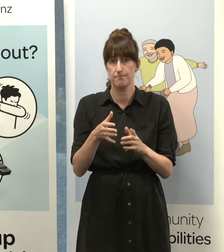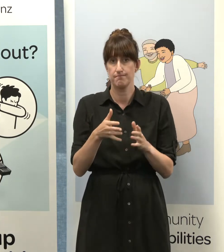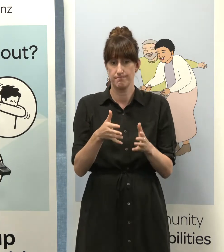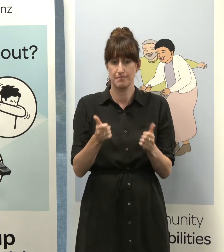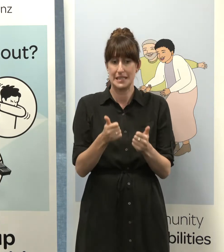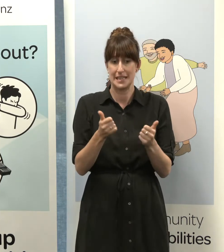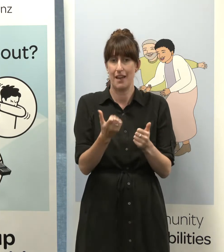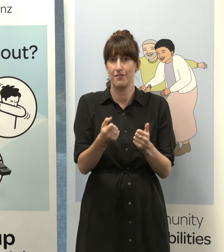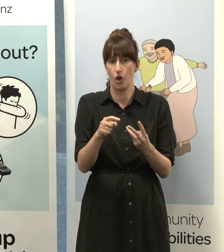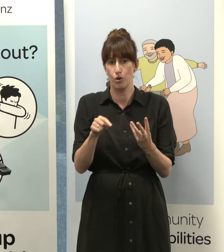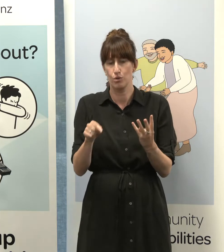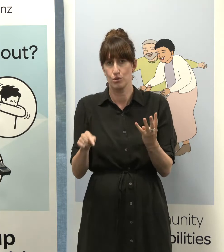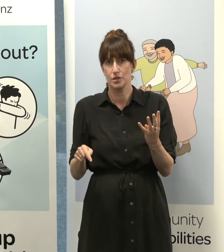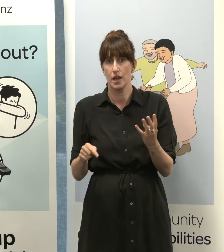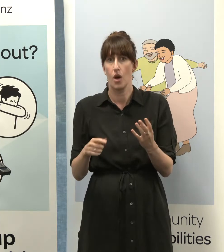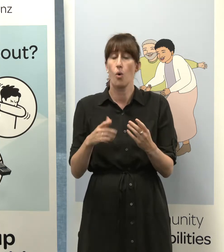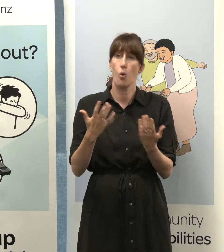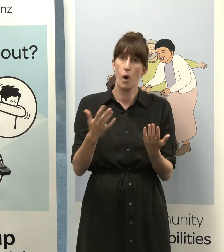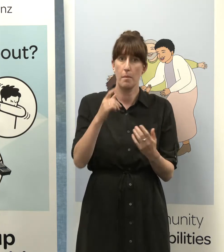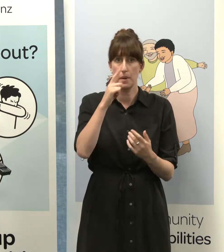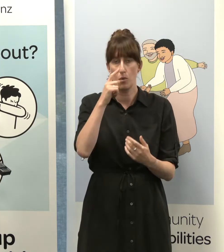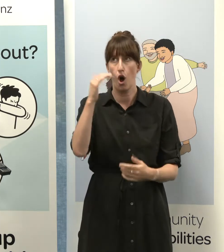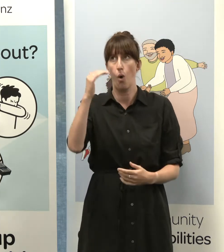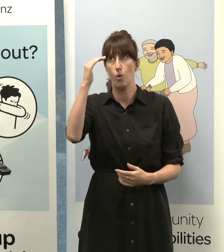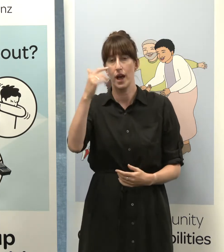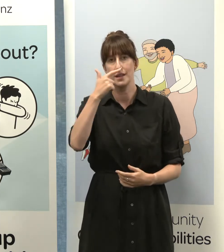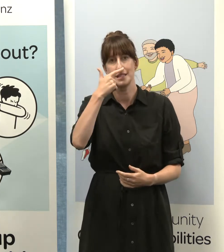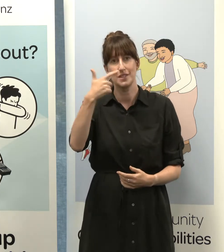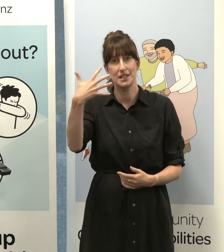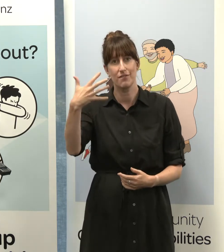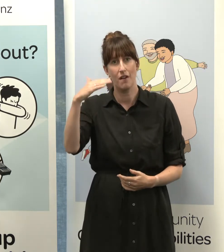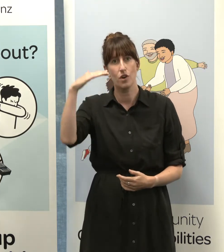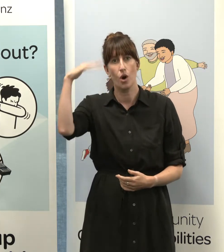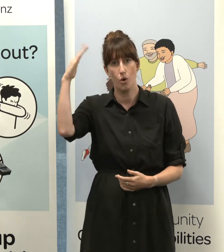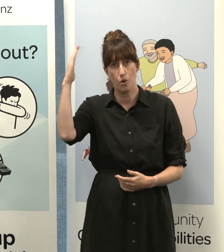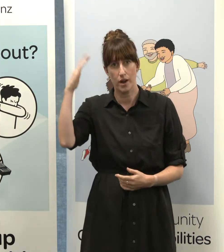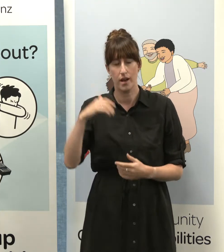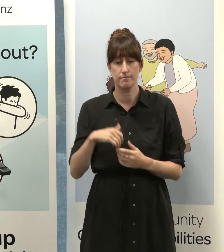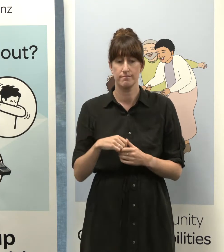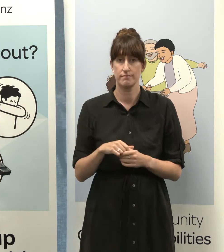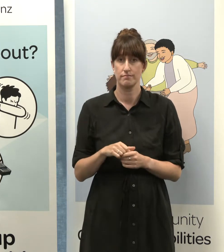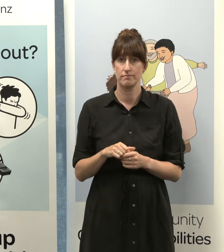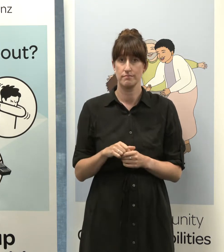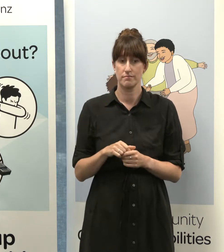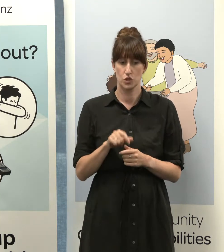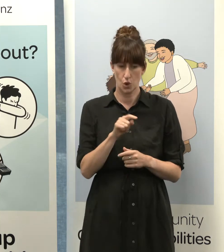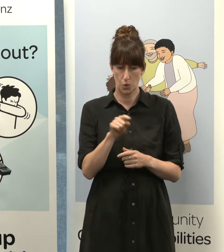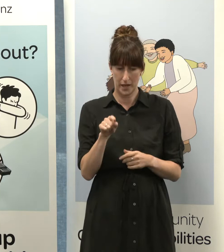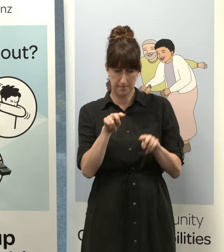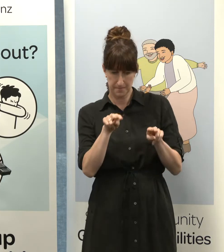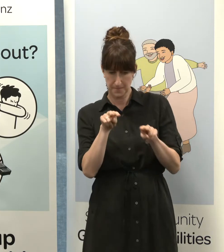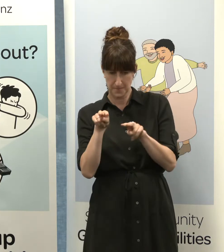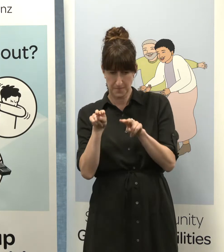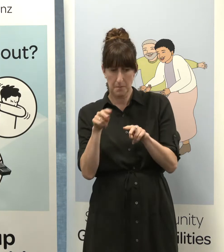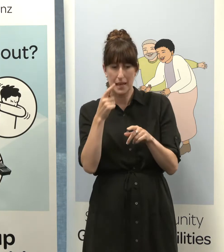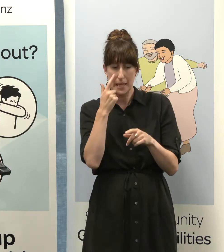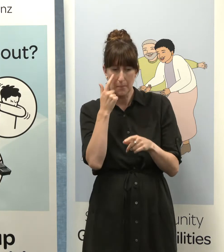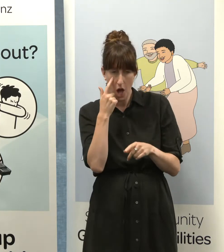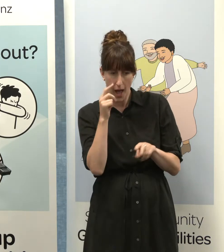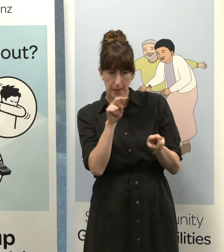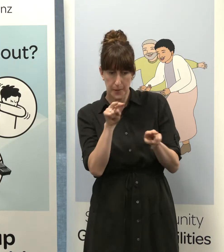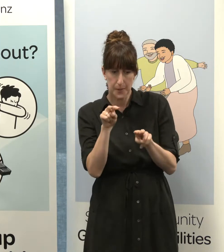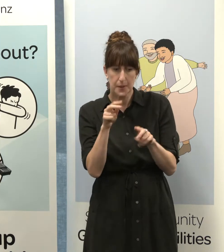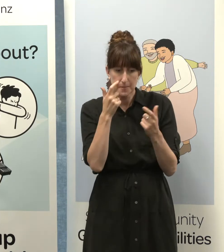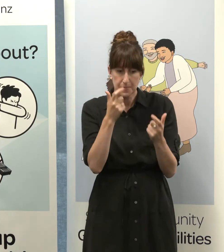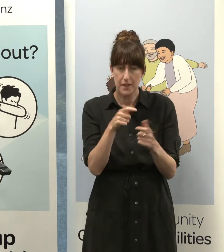our older people over 75. So there are a range of groups that we look through and make sure that we're keeping an eye on them. And